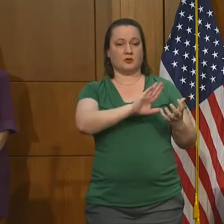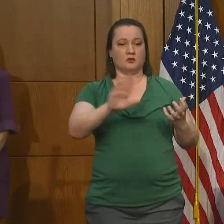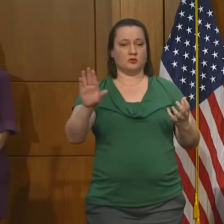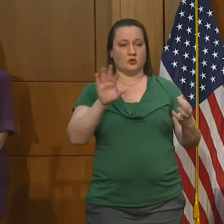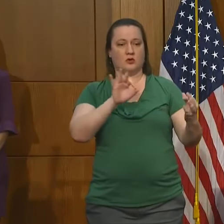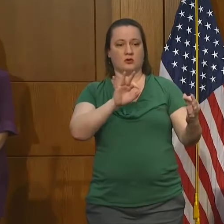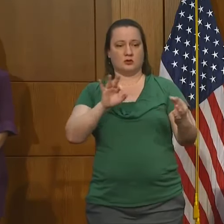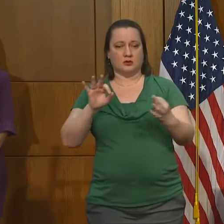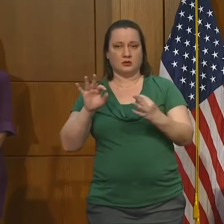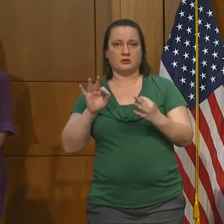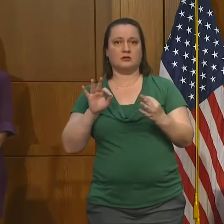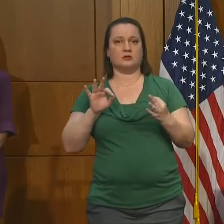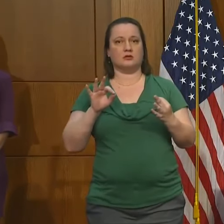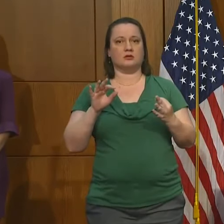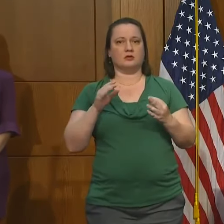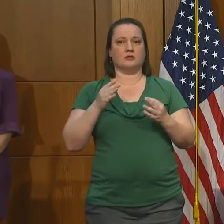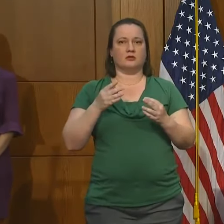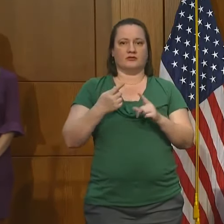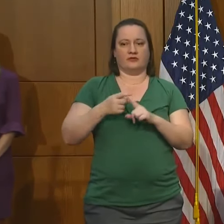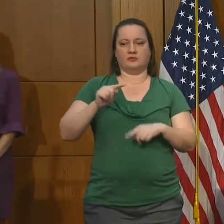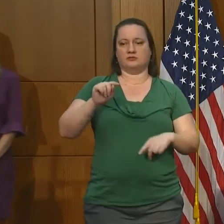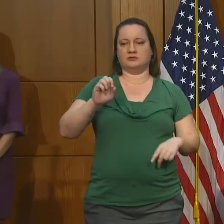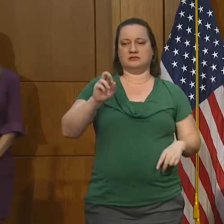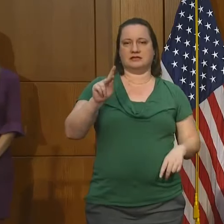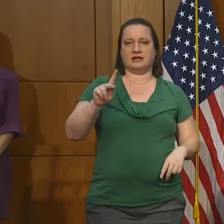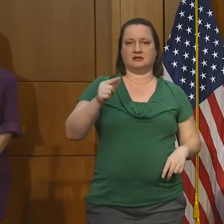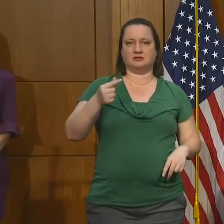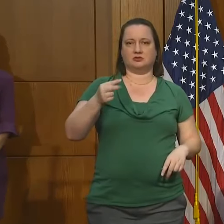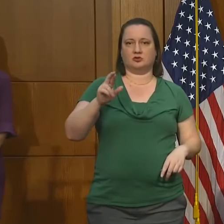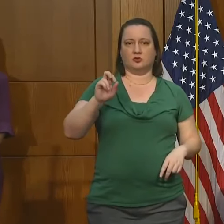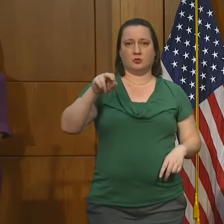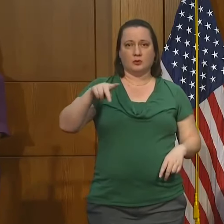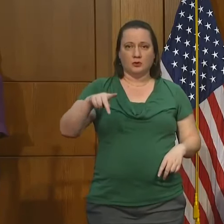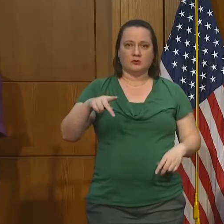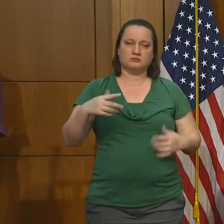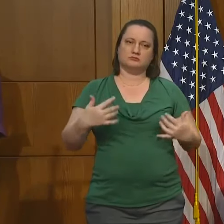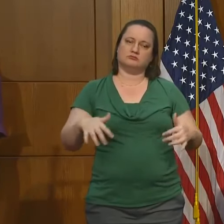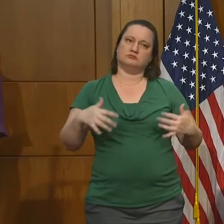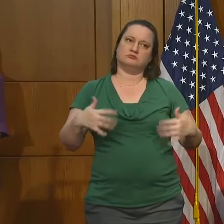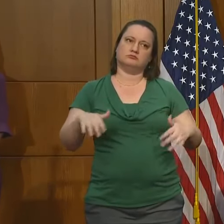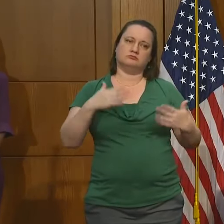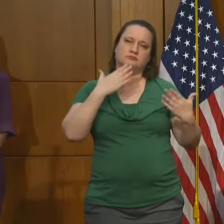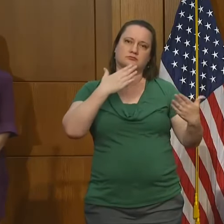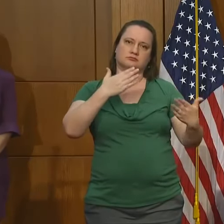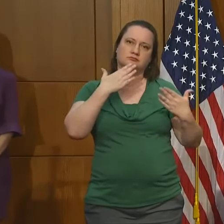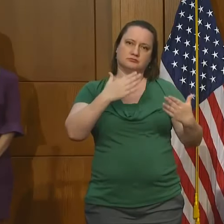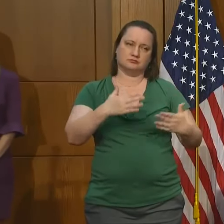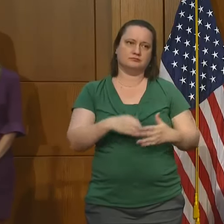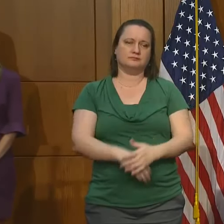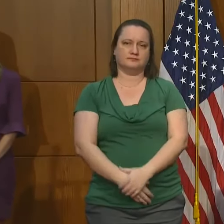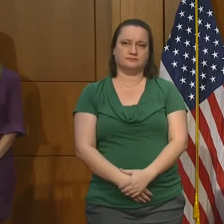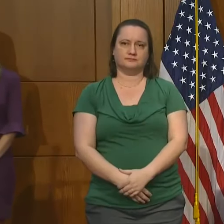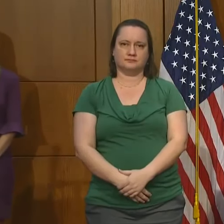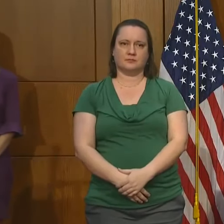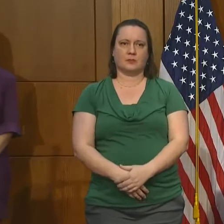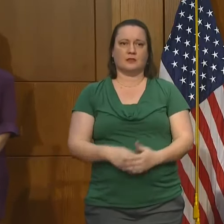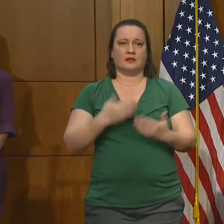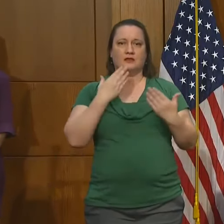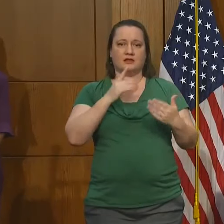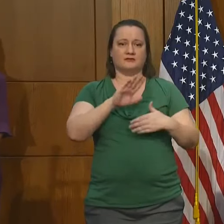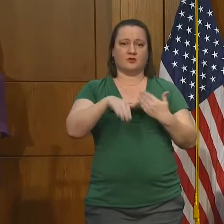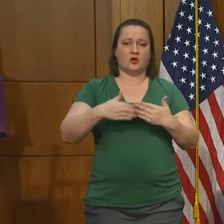we have received through the task group has just been tremendous, and so I thank you for